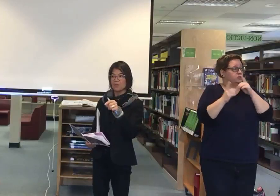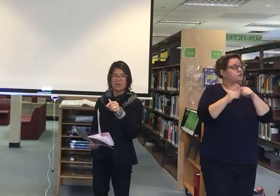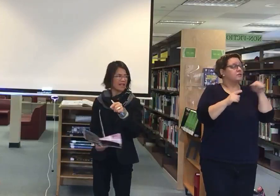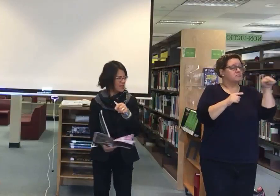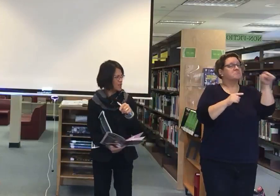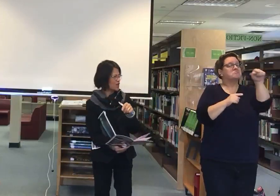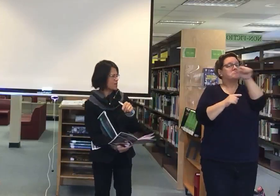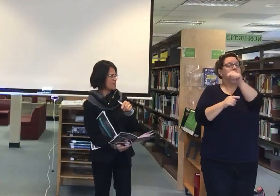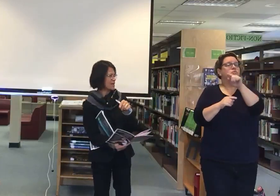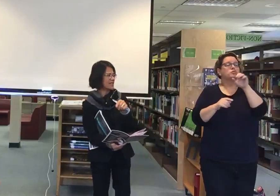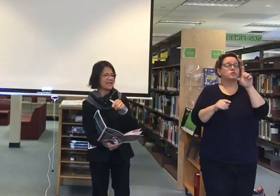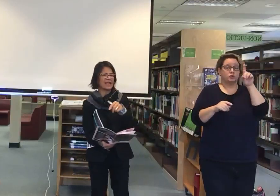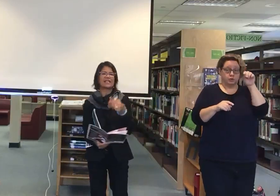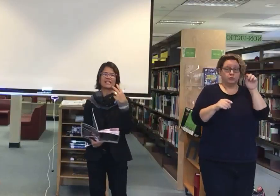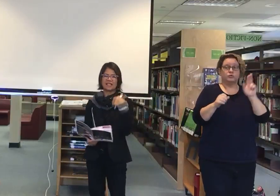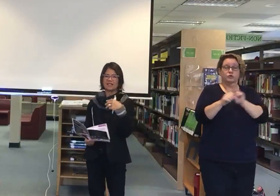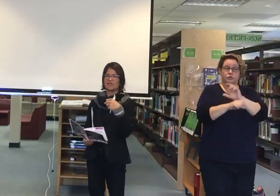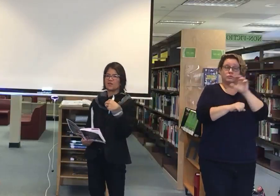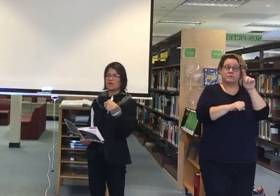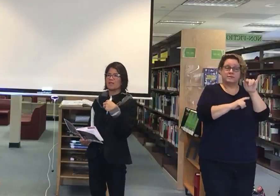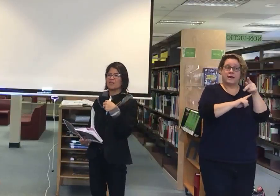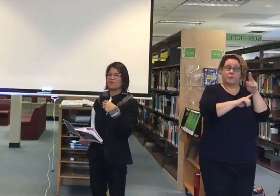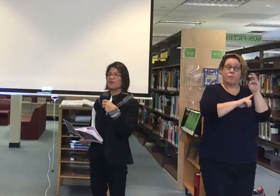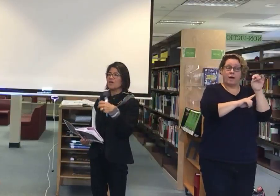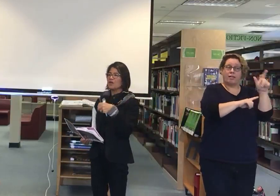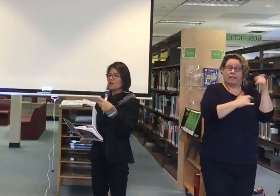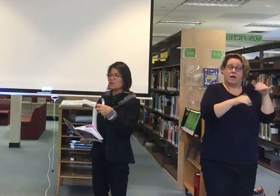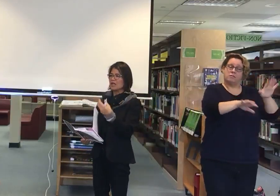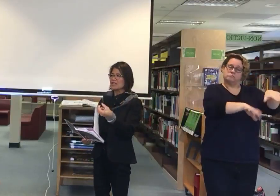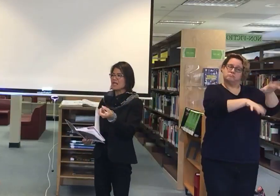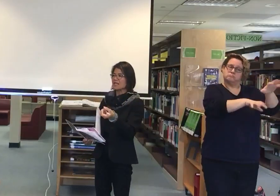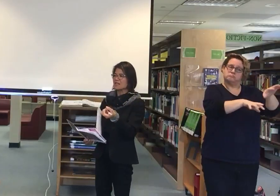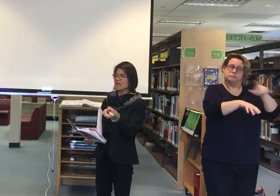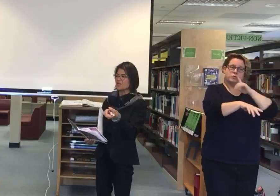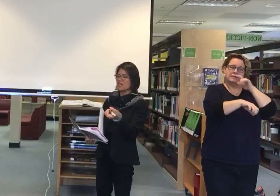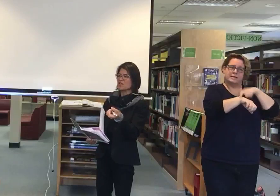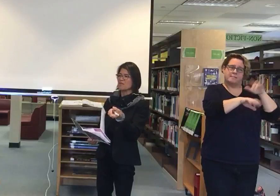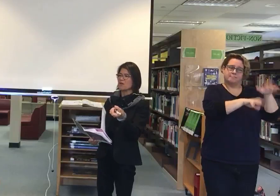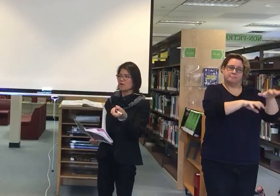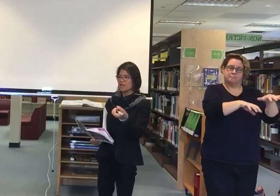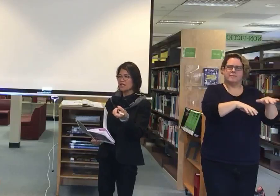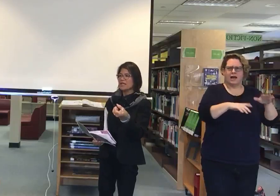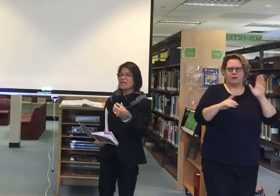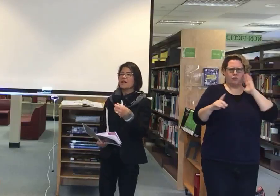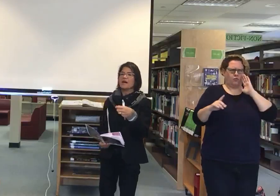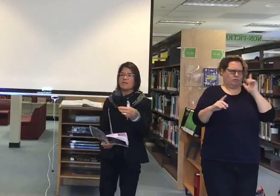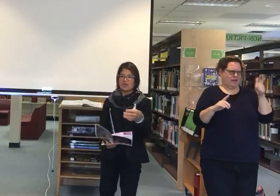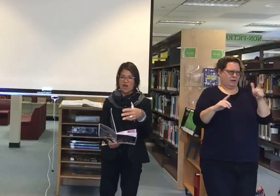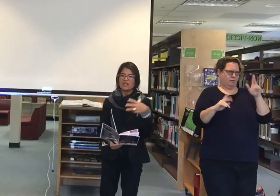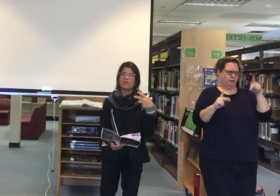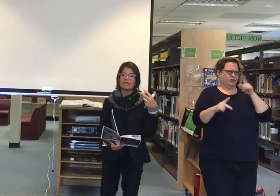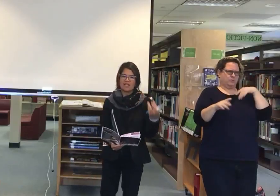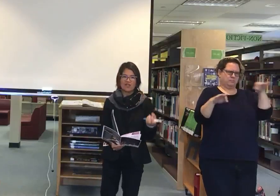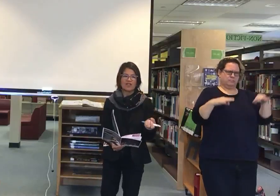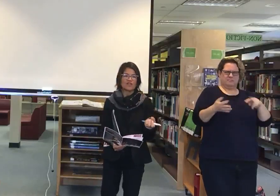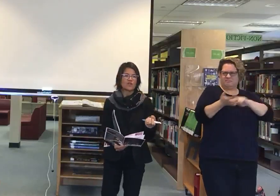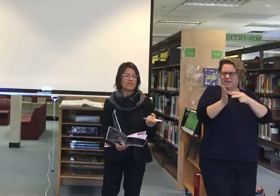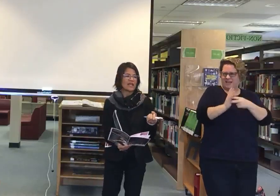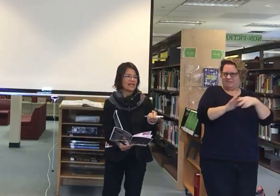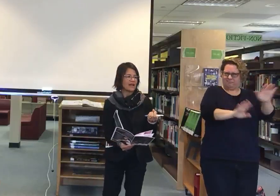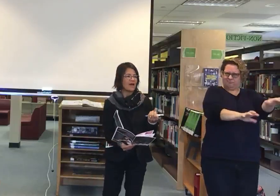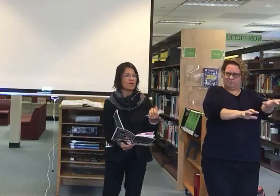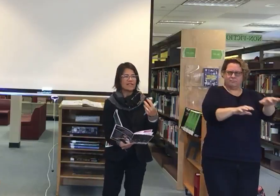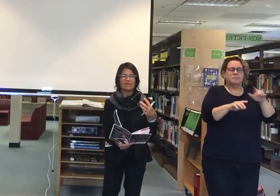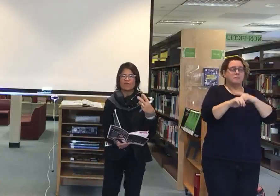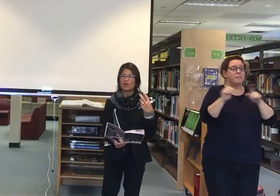starting to use Typewell, and I think you're going to be speaking and listening to somebody who does that transcribing work, but trying to really make sure that the